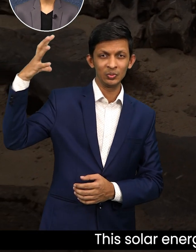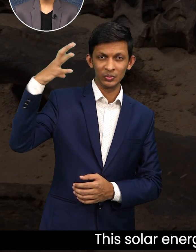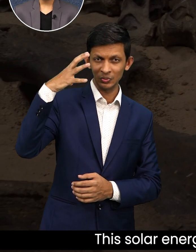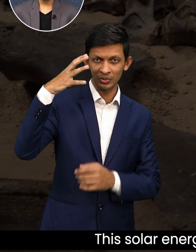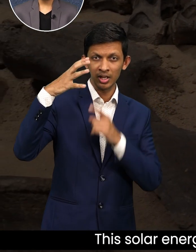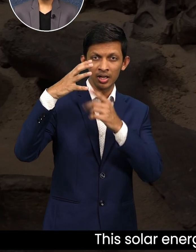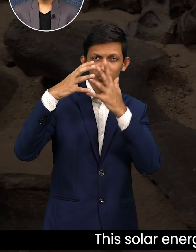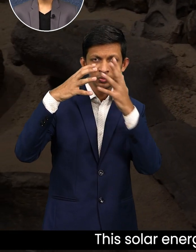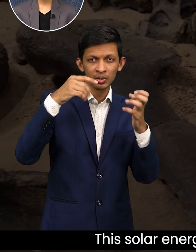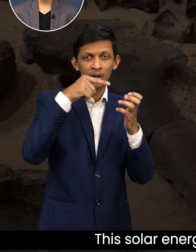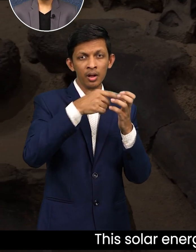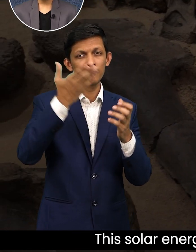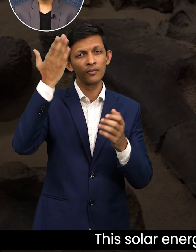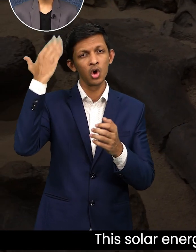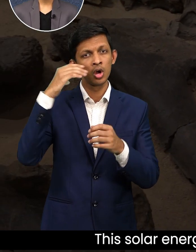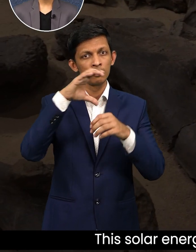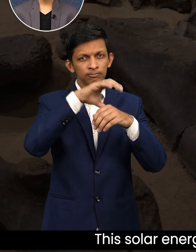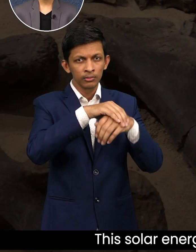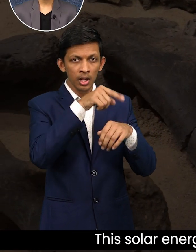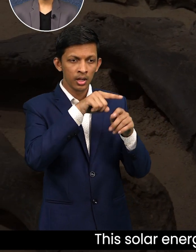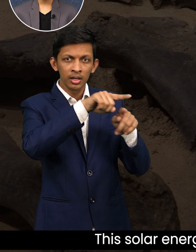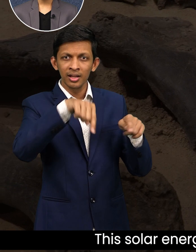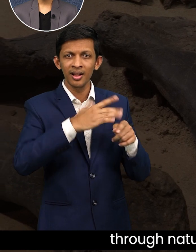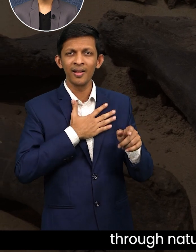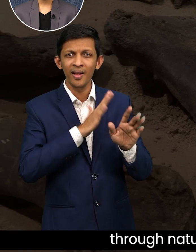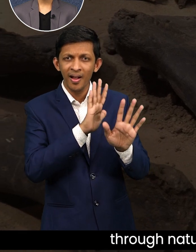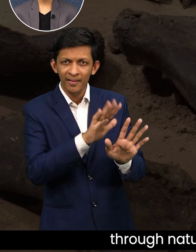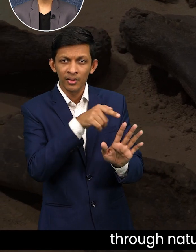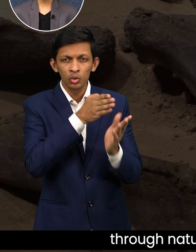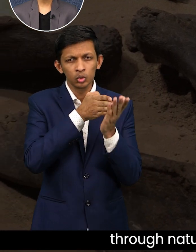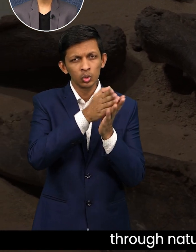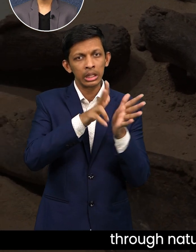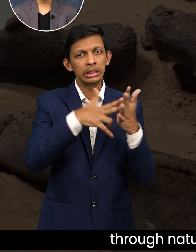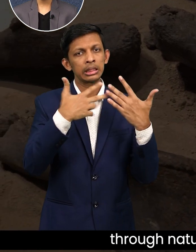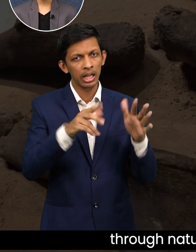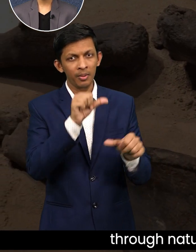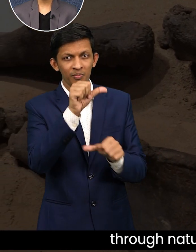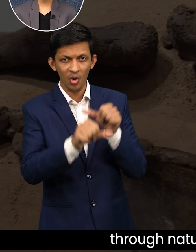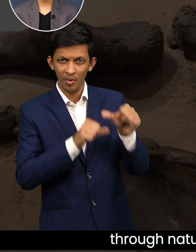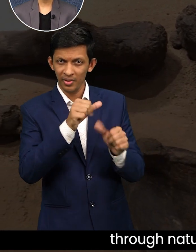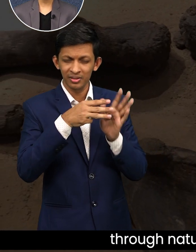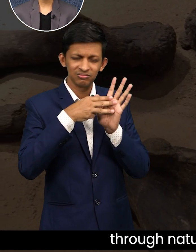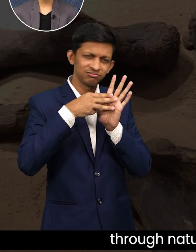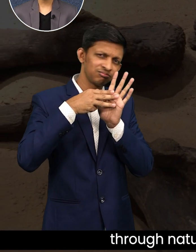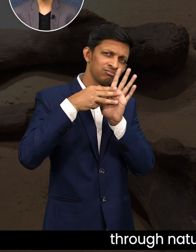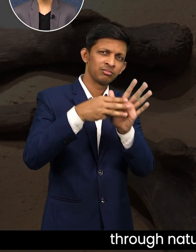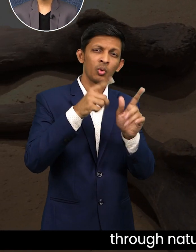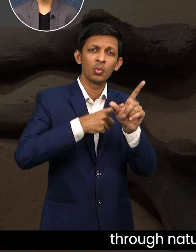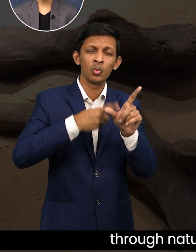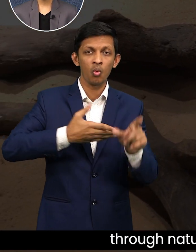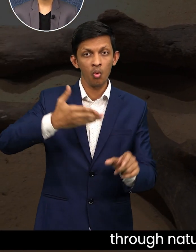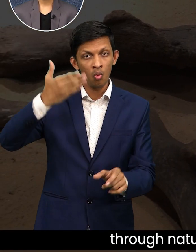This solar energy was trapped in this organic matter through natural processes millions of years